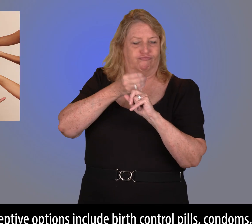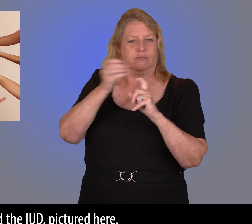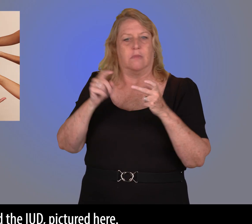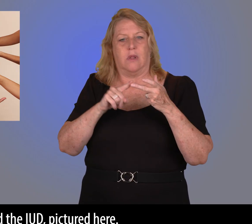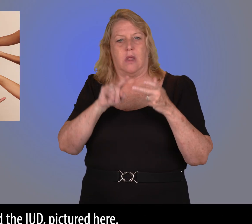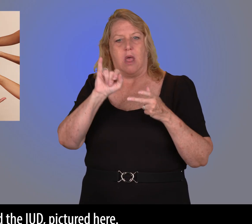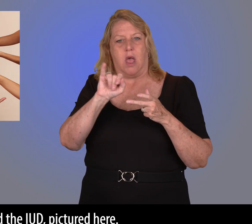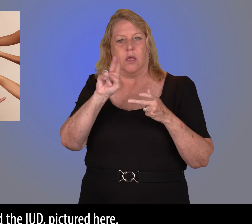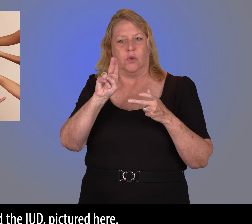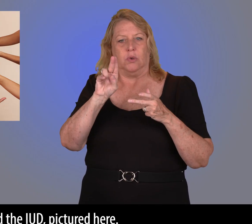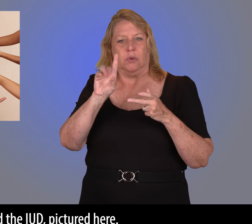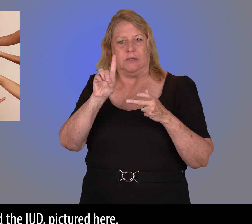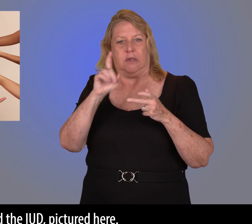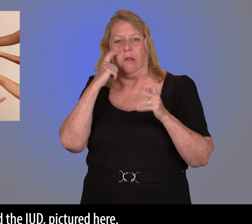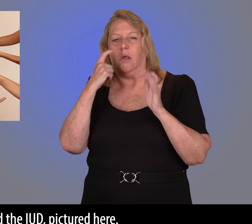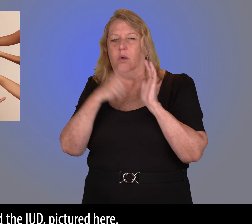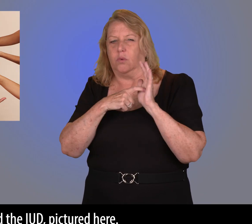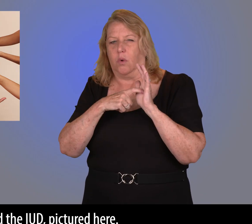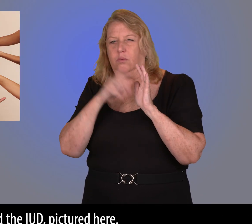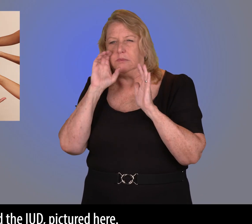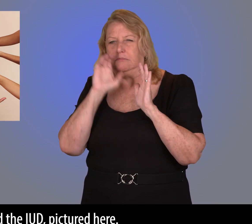and the IUD pictured here.